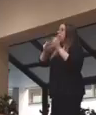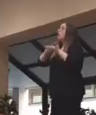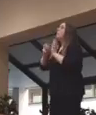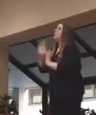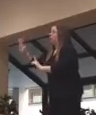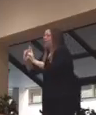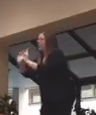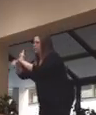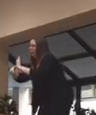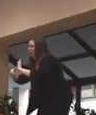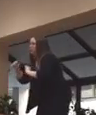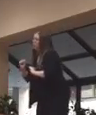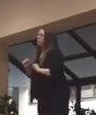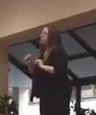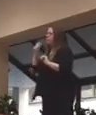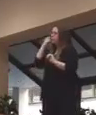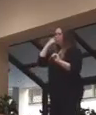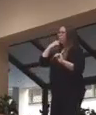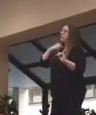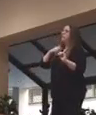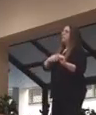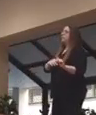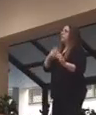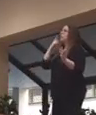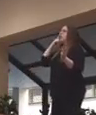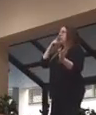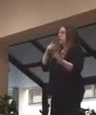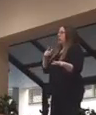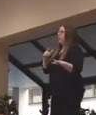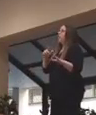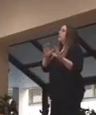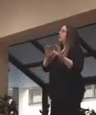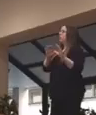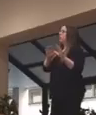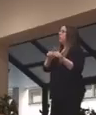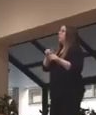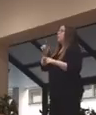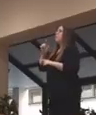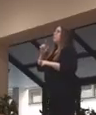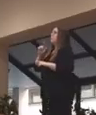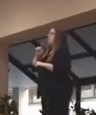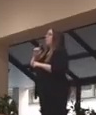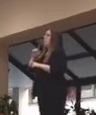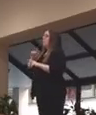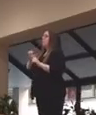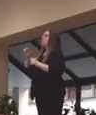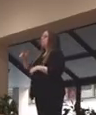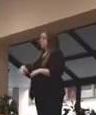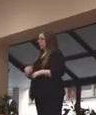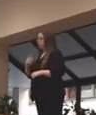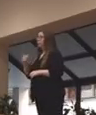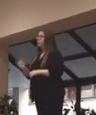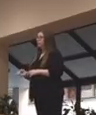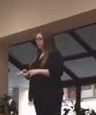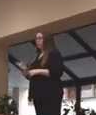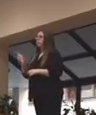your certification has lapsed, which means that your license is also lapsed if your national certification has lapsed. And WIDA is not